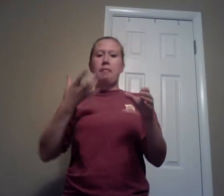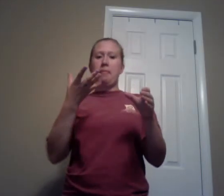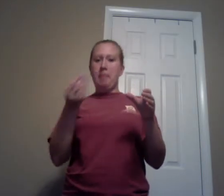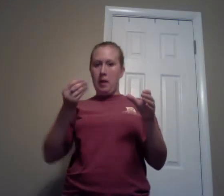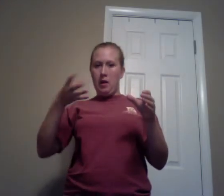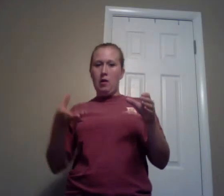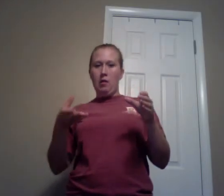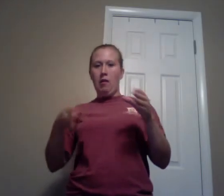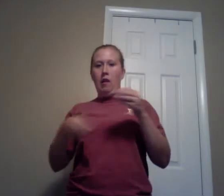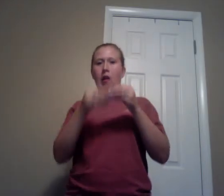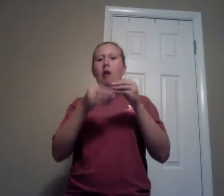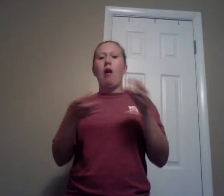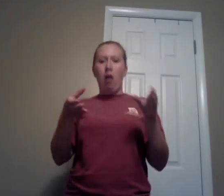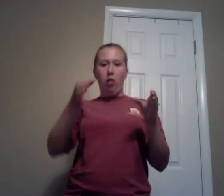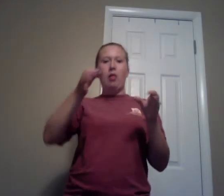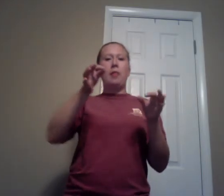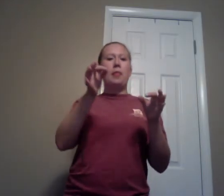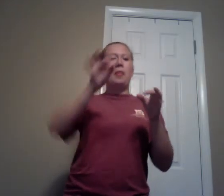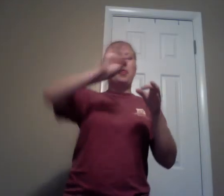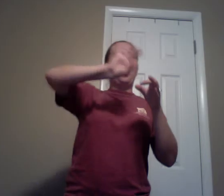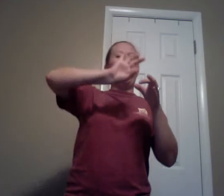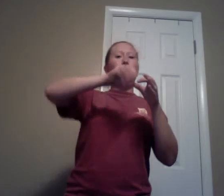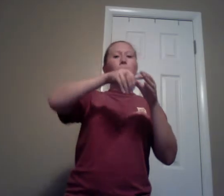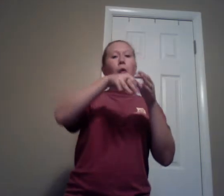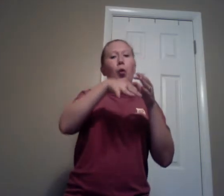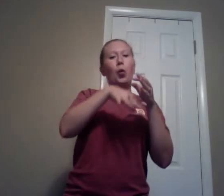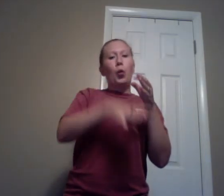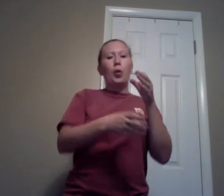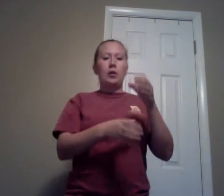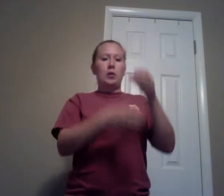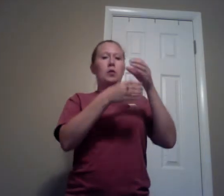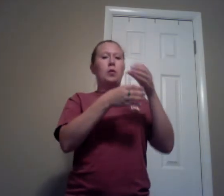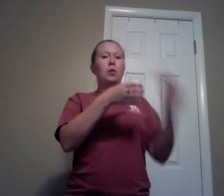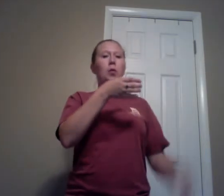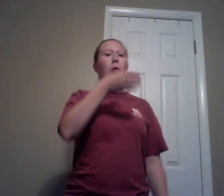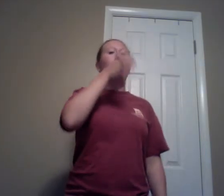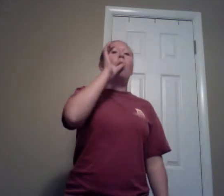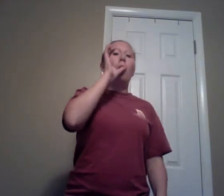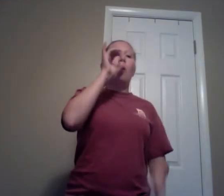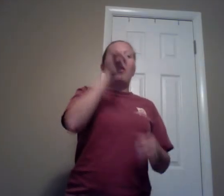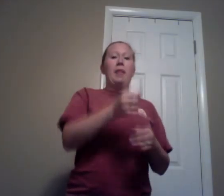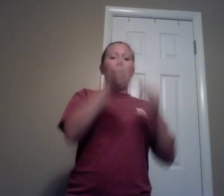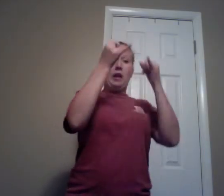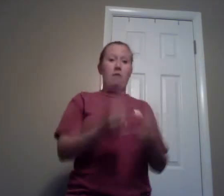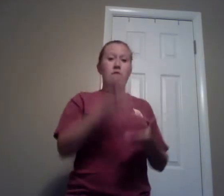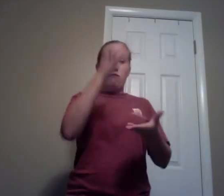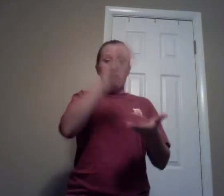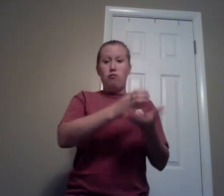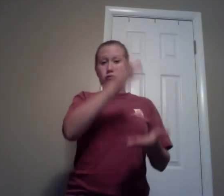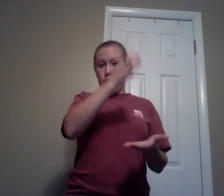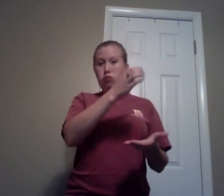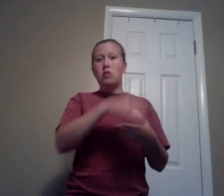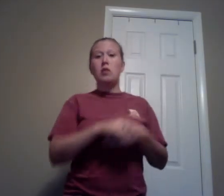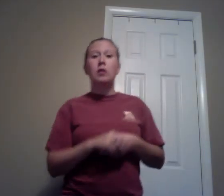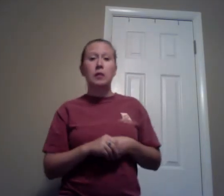many cases, is to add the powder, the Crystal Light powder, to your glass of the prep. So you have the prep poured